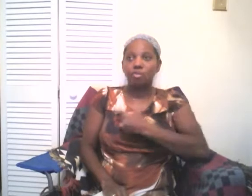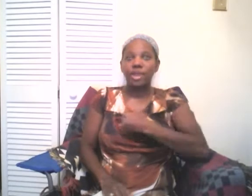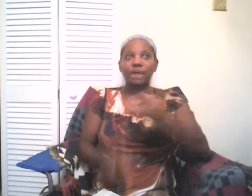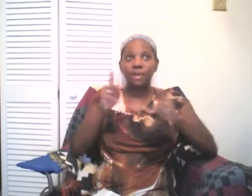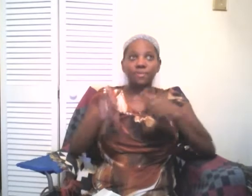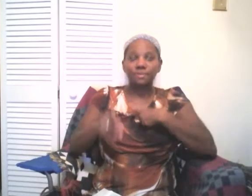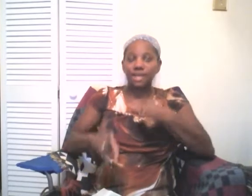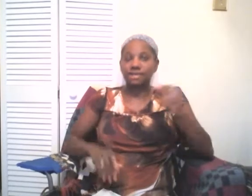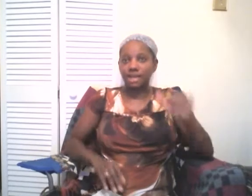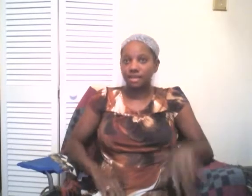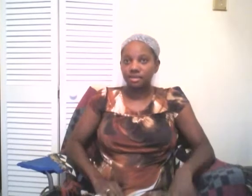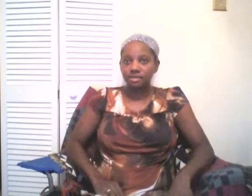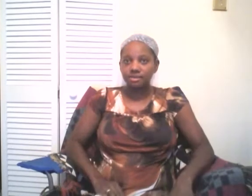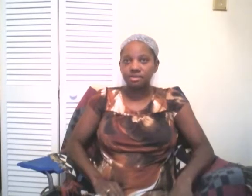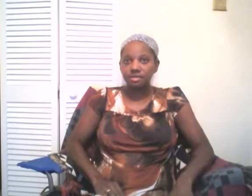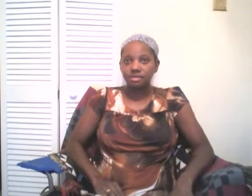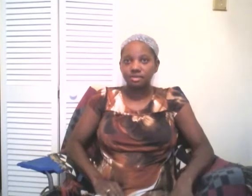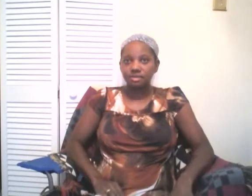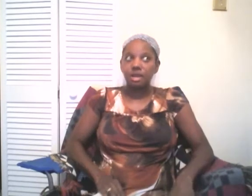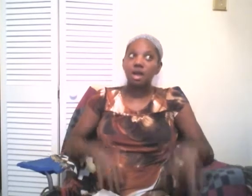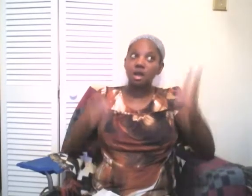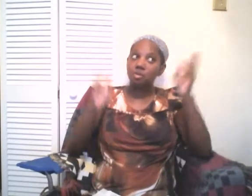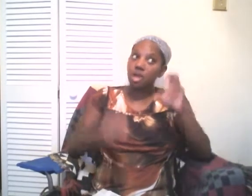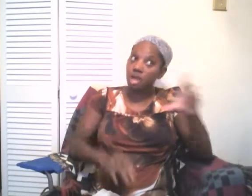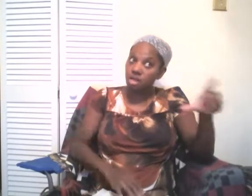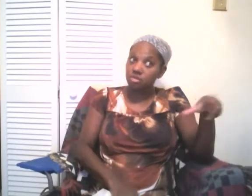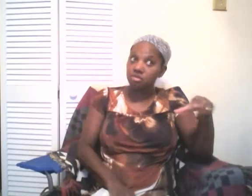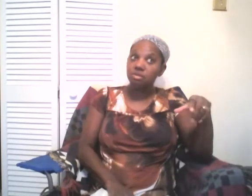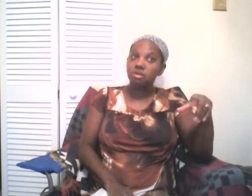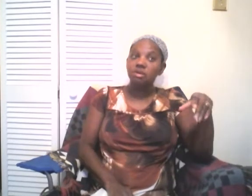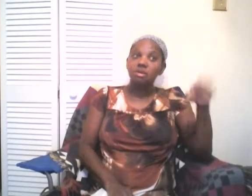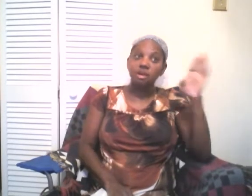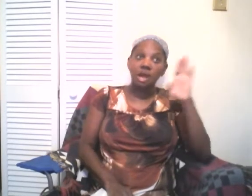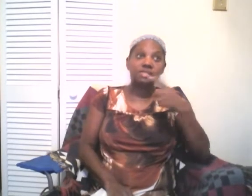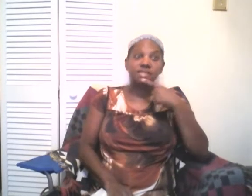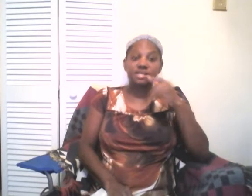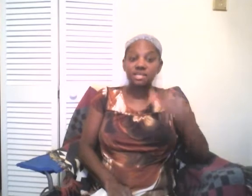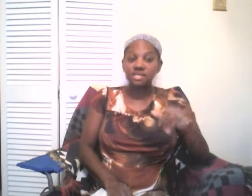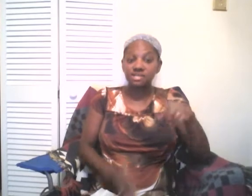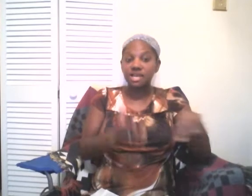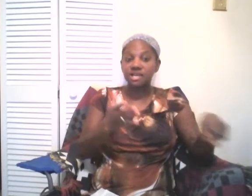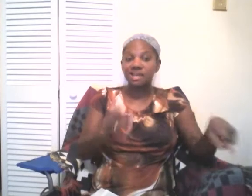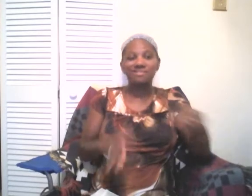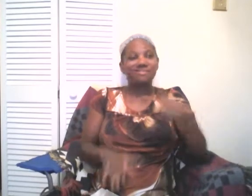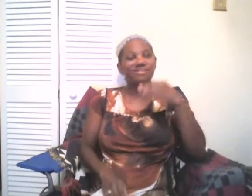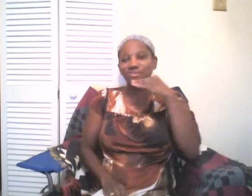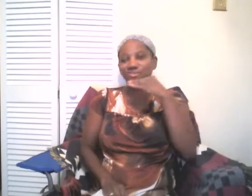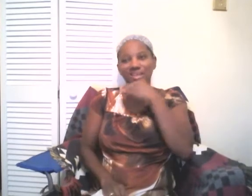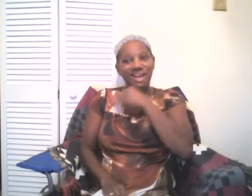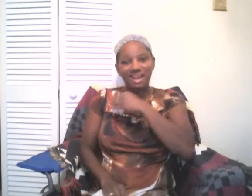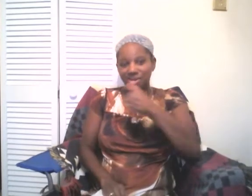have people like that. Oh well, God said this and that and that. Don't lie to